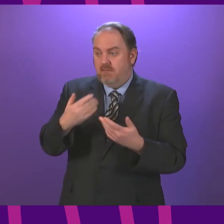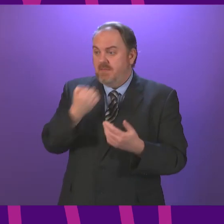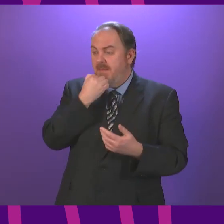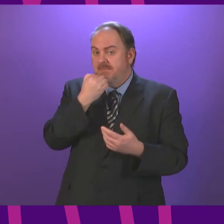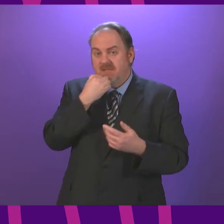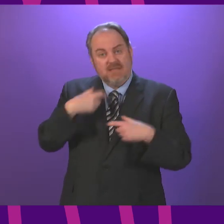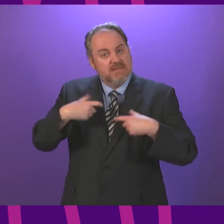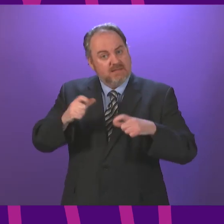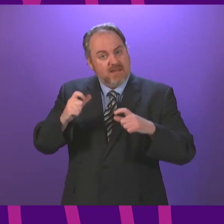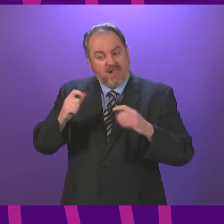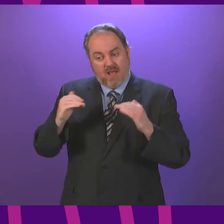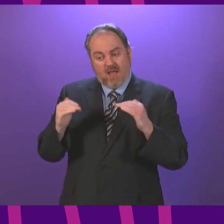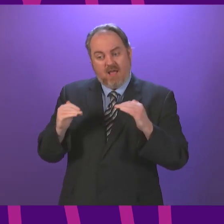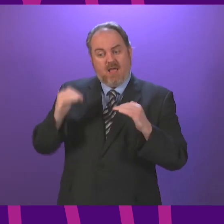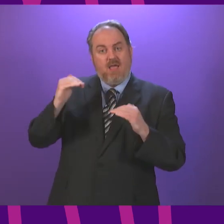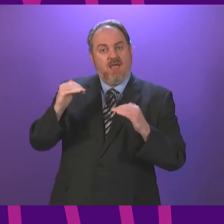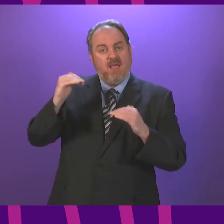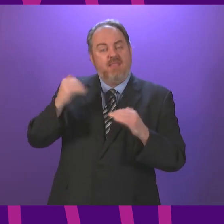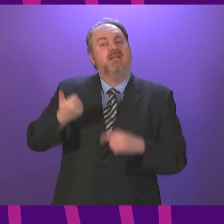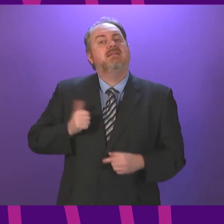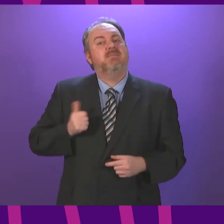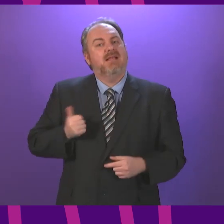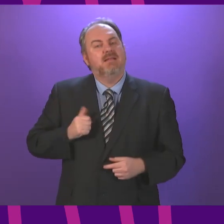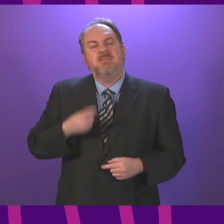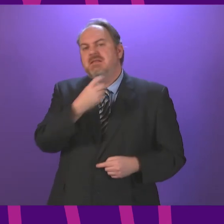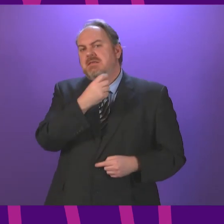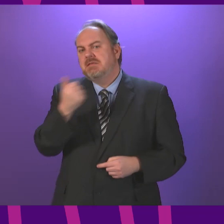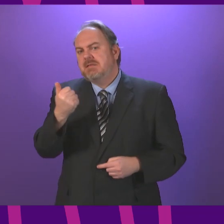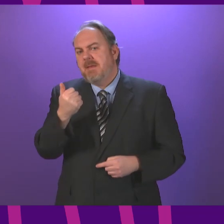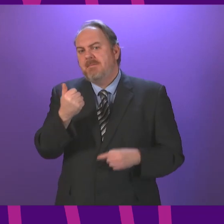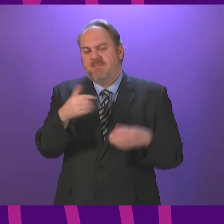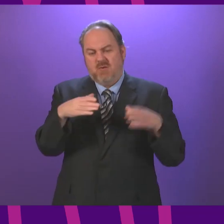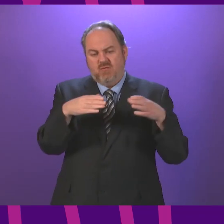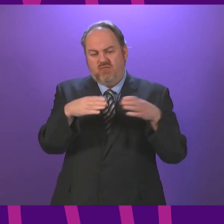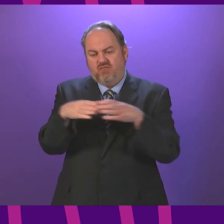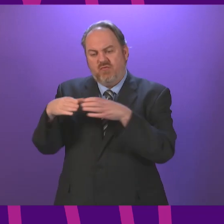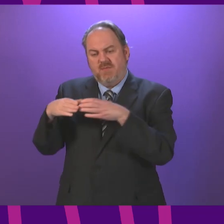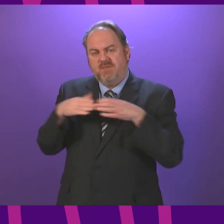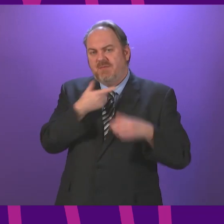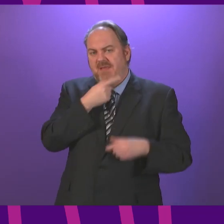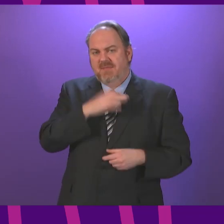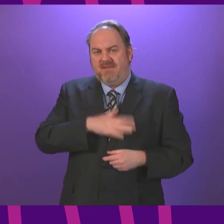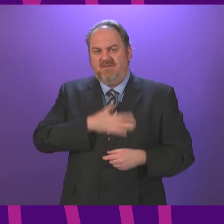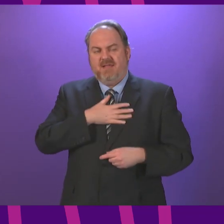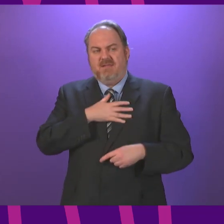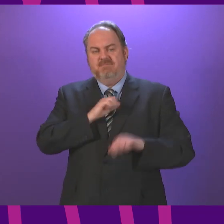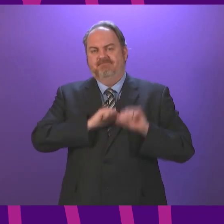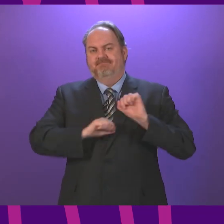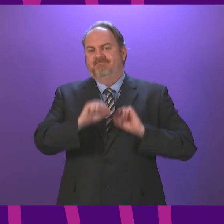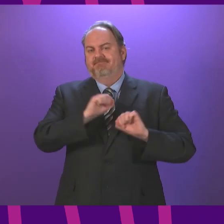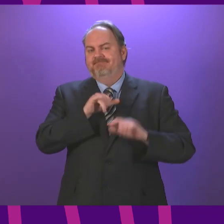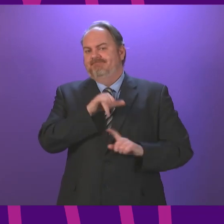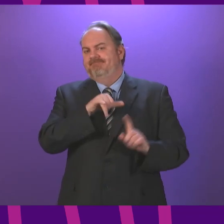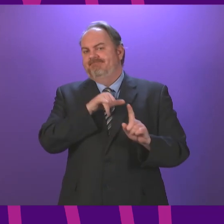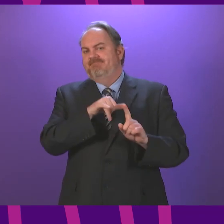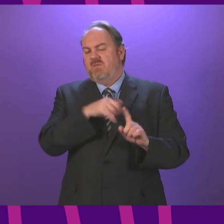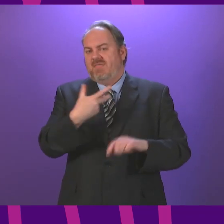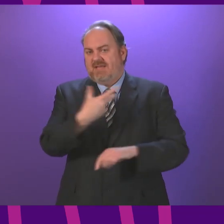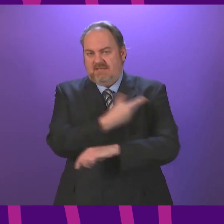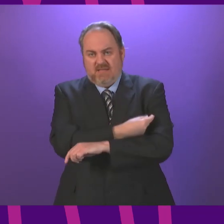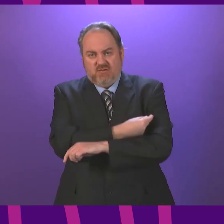but we know there are particular groups in the country where encouraging uptake may be more difficult, and we